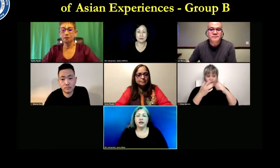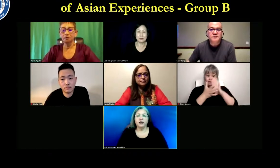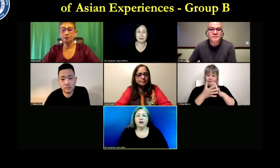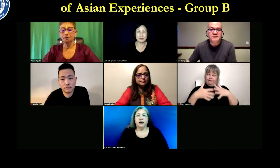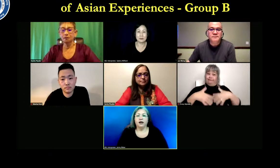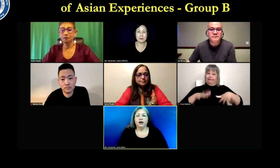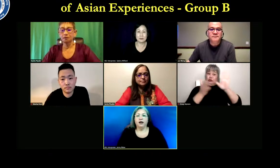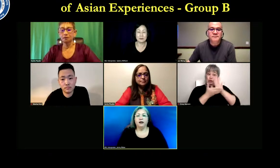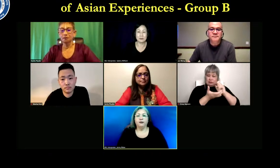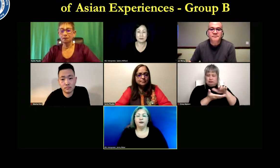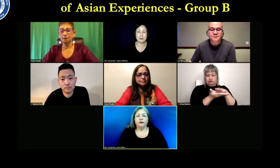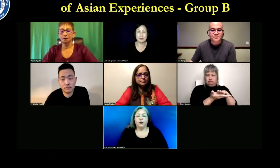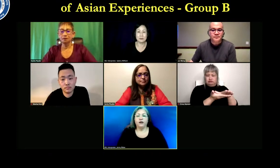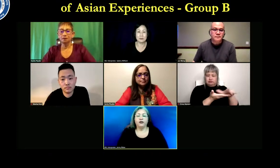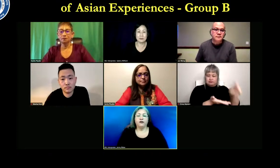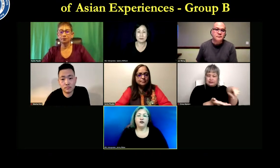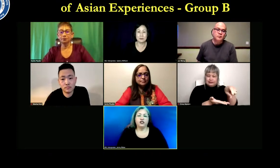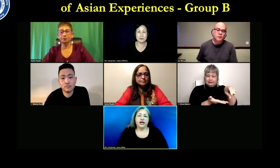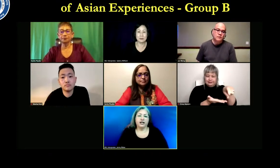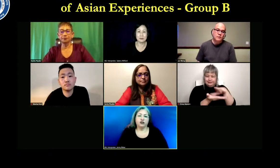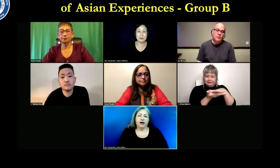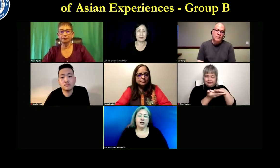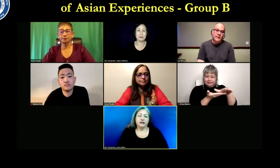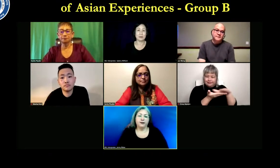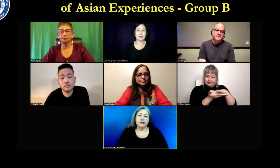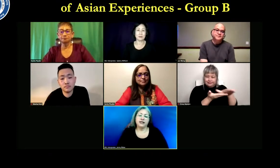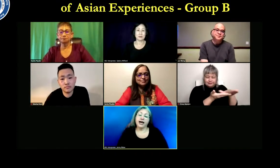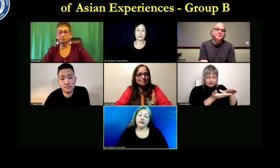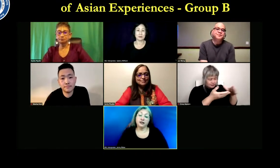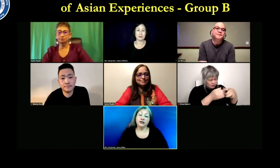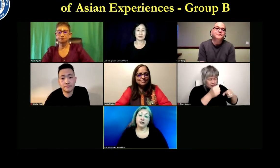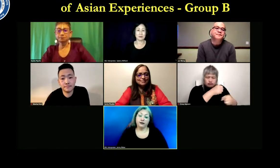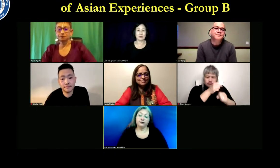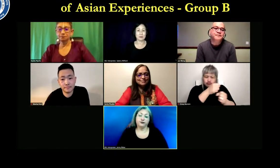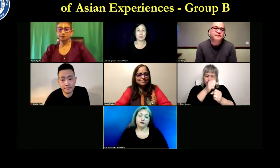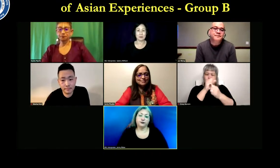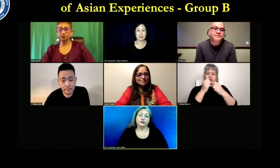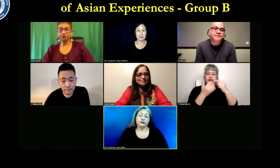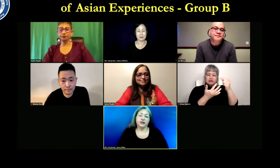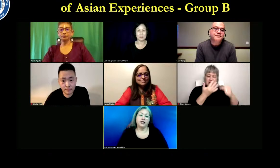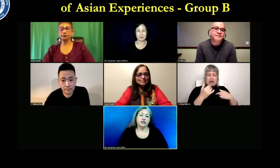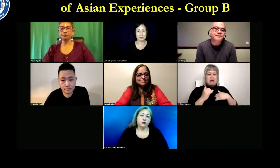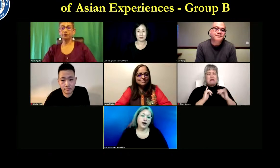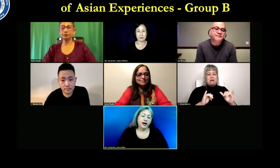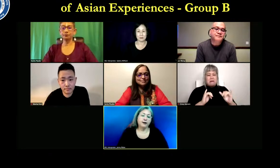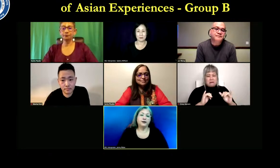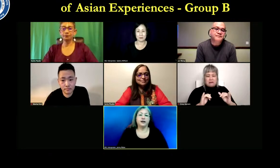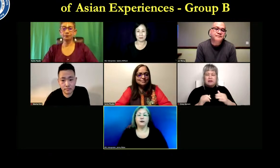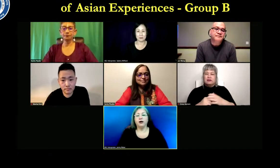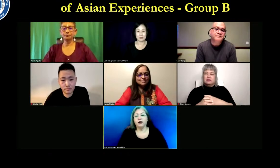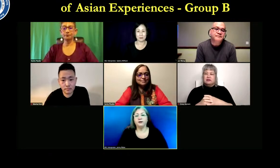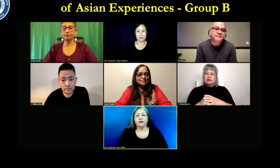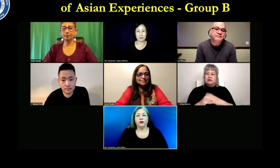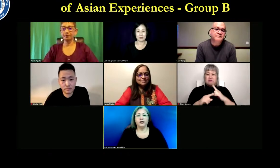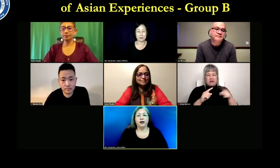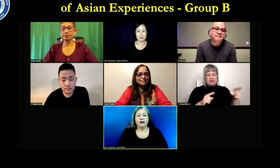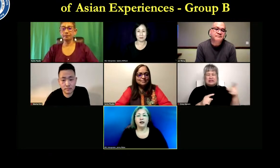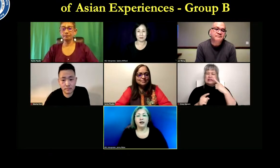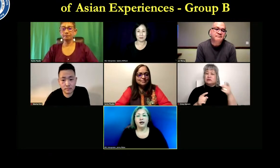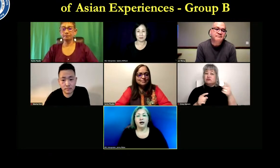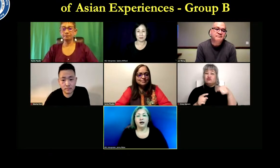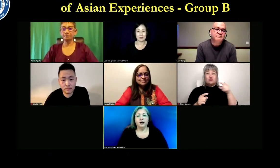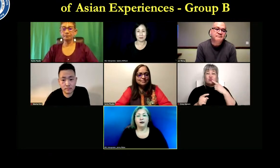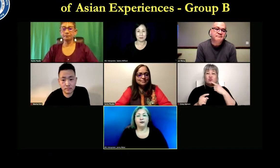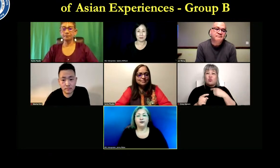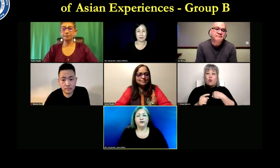chores. Whenever they finished the actual academics, they had to clean. They swept and mopped and whatnot.